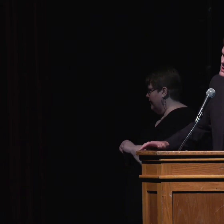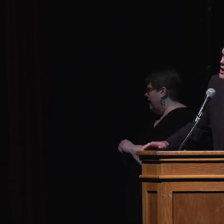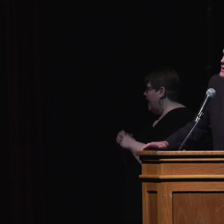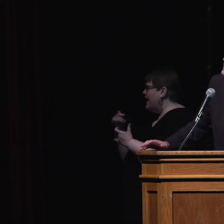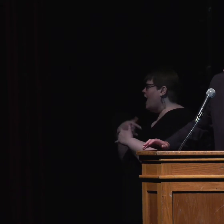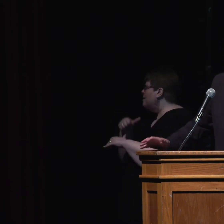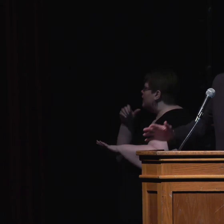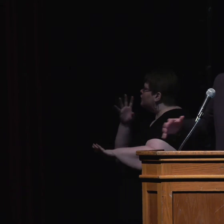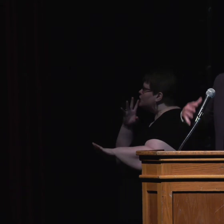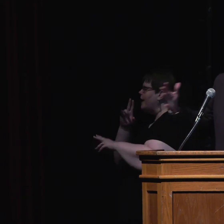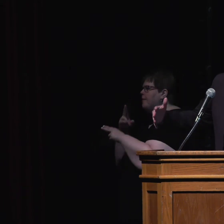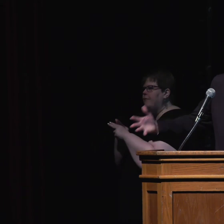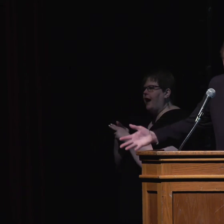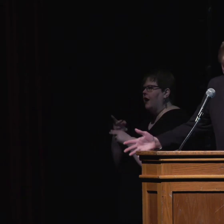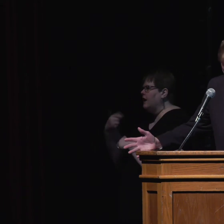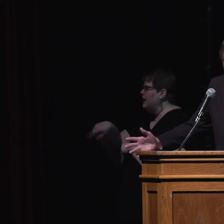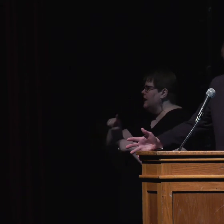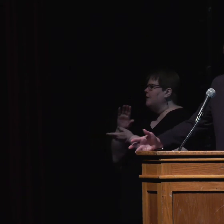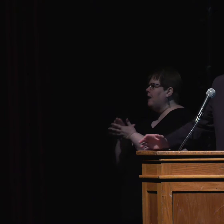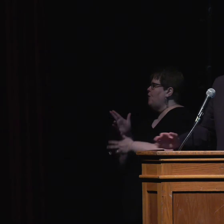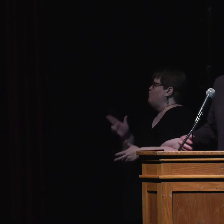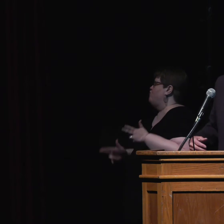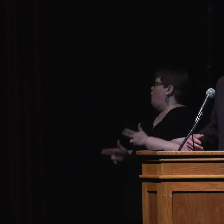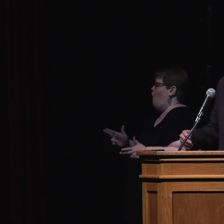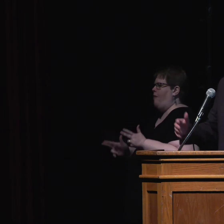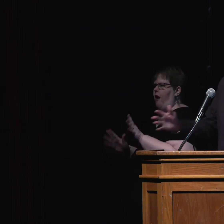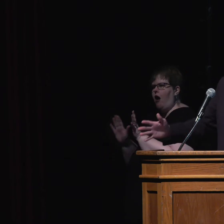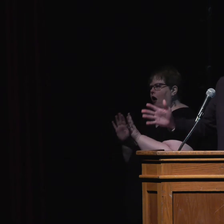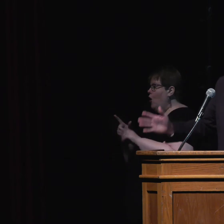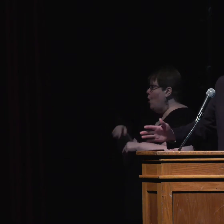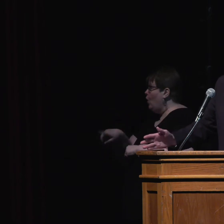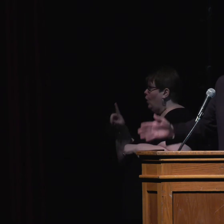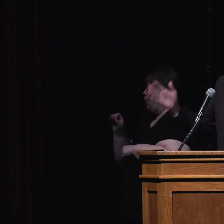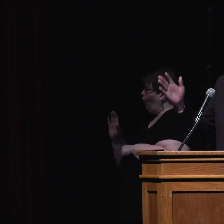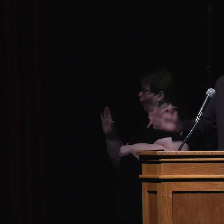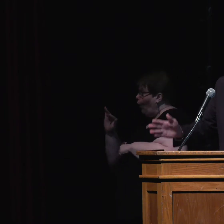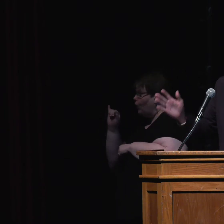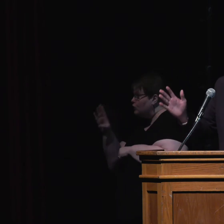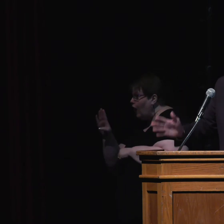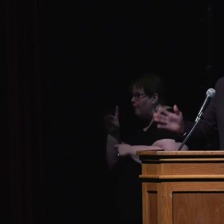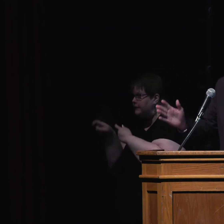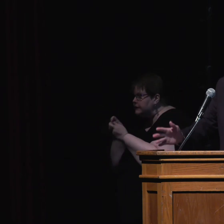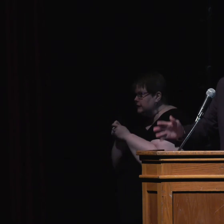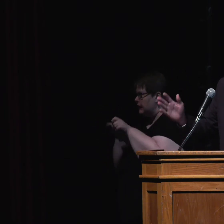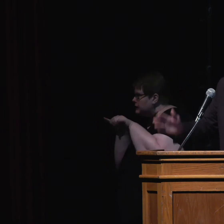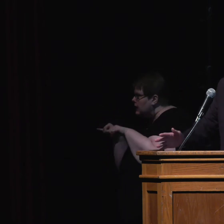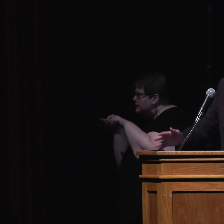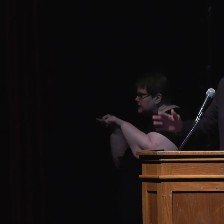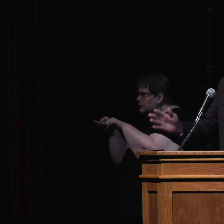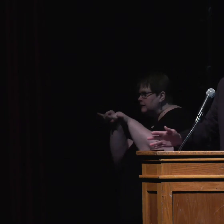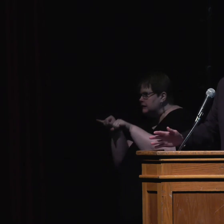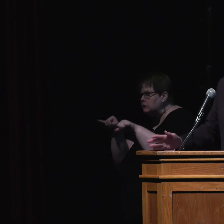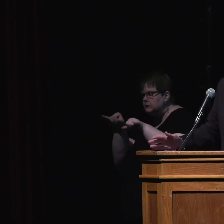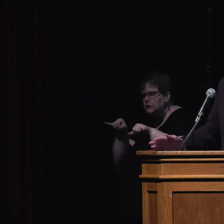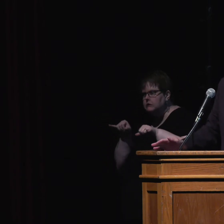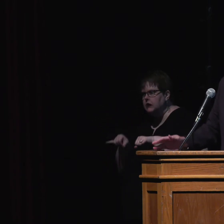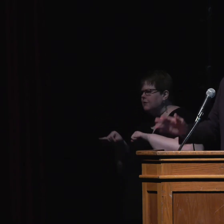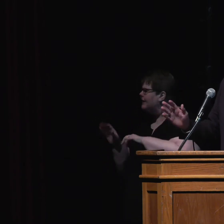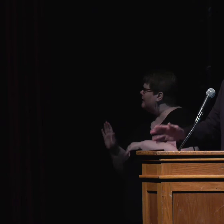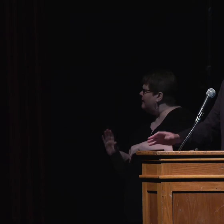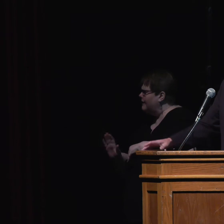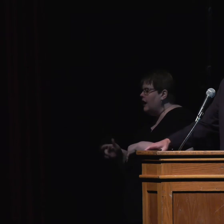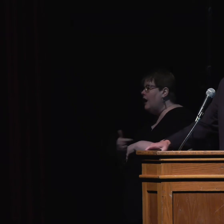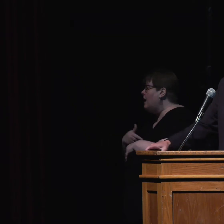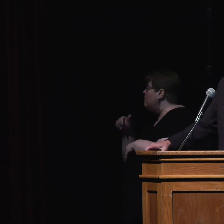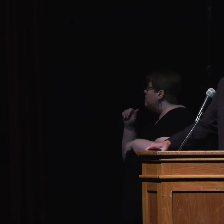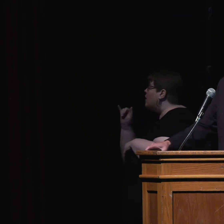Now, I'm not talking about us being robots. I'm not talking about you doing your job the exact same way as this person or that person. And